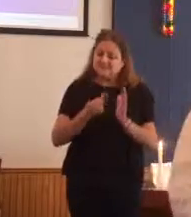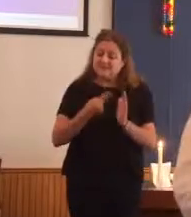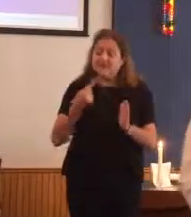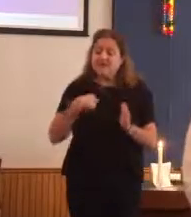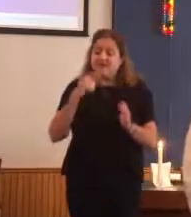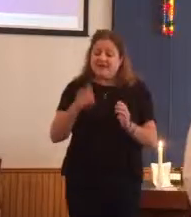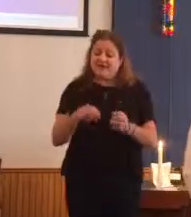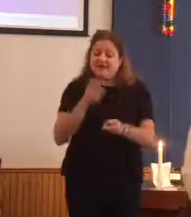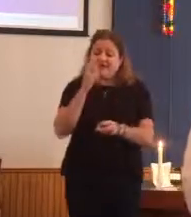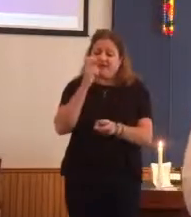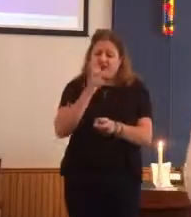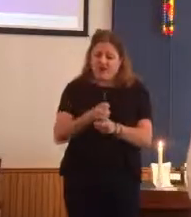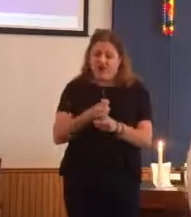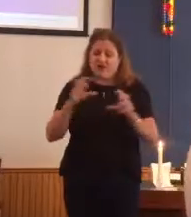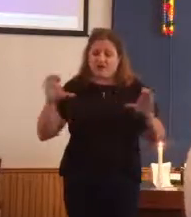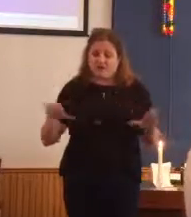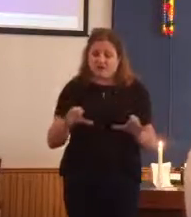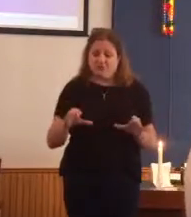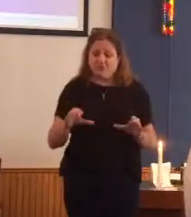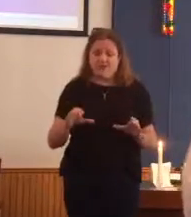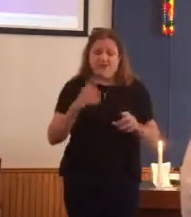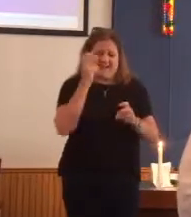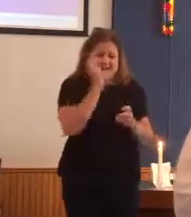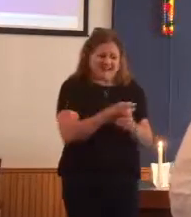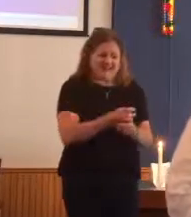simply because it's the right thing to do.